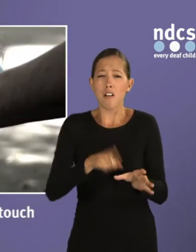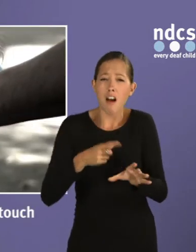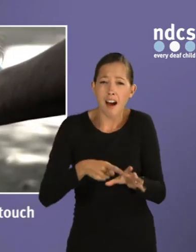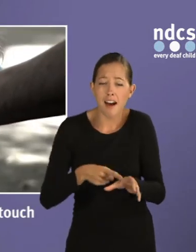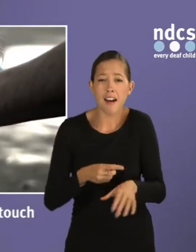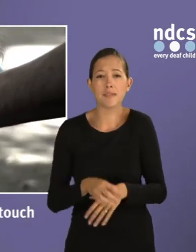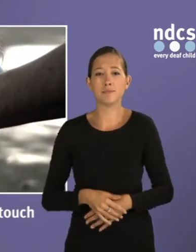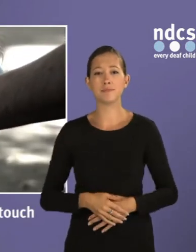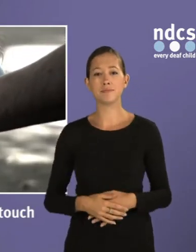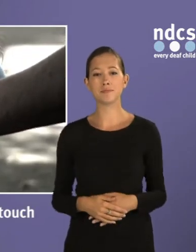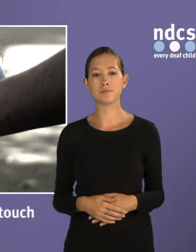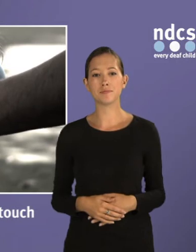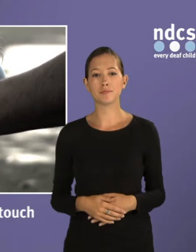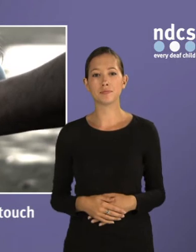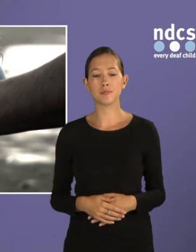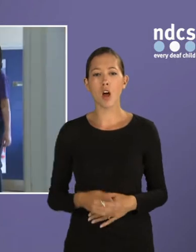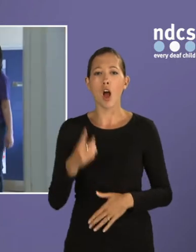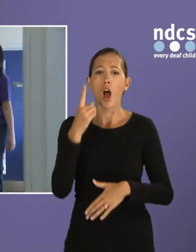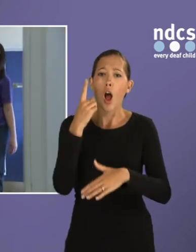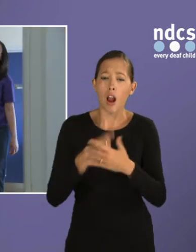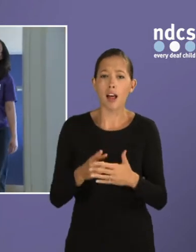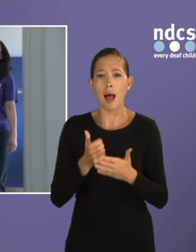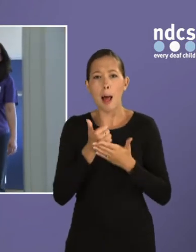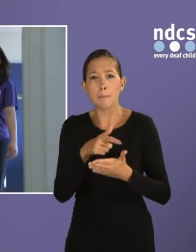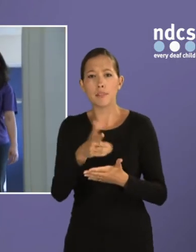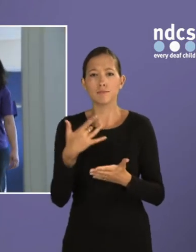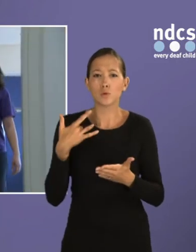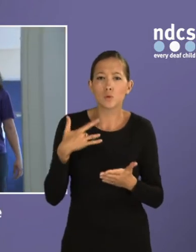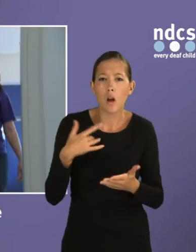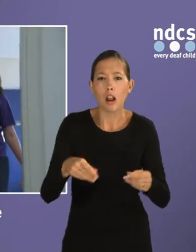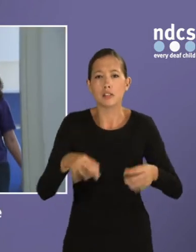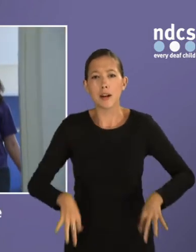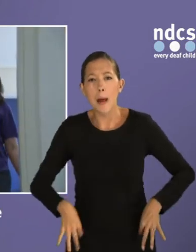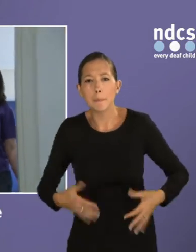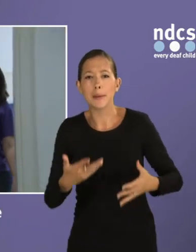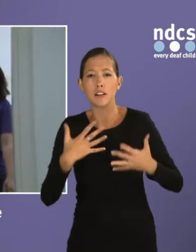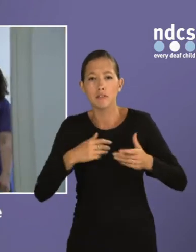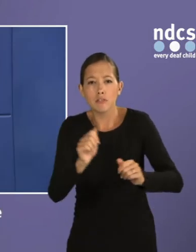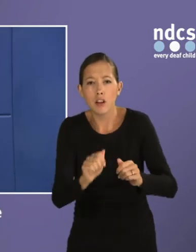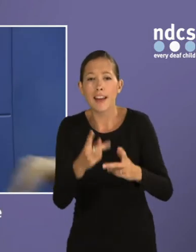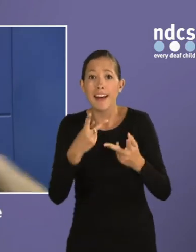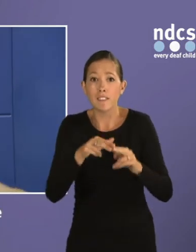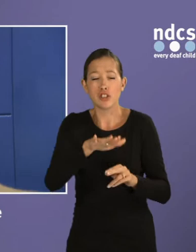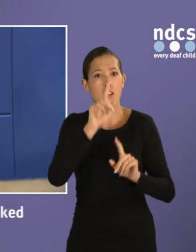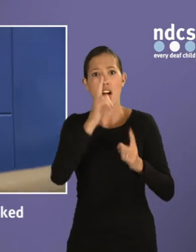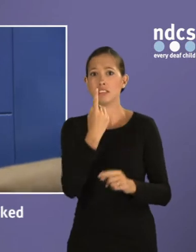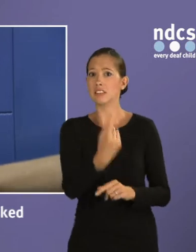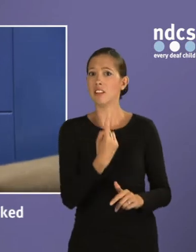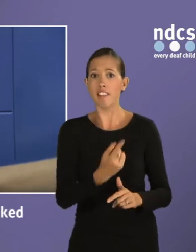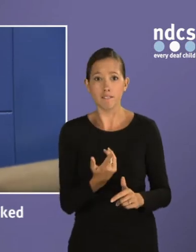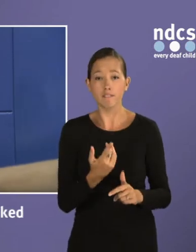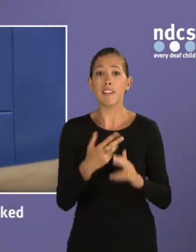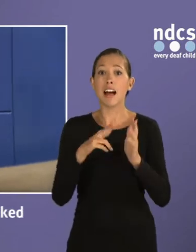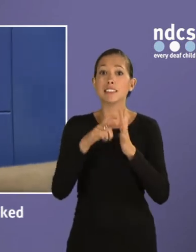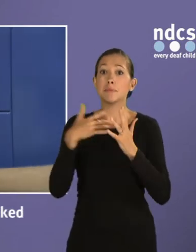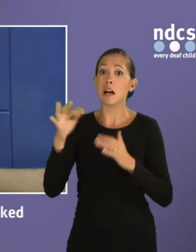need more physical touch than others. Only carry out personal care tasks if the child is unable to do it themselves and if you've been